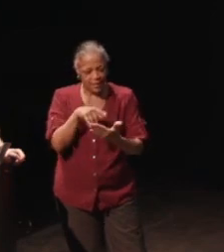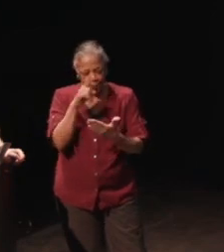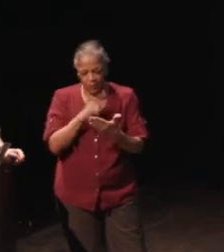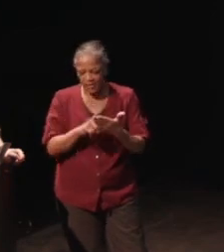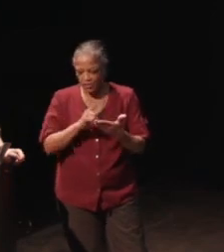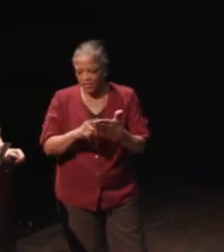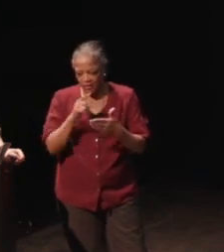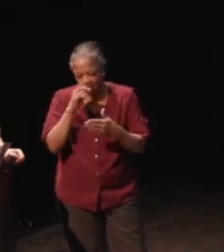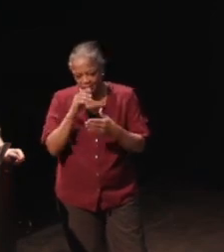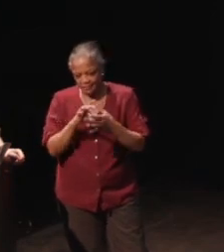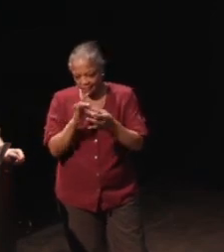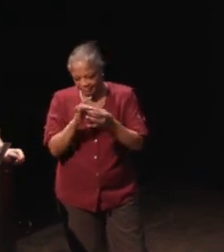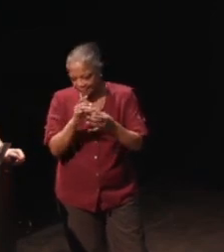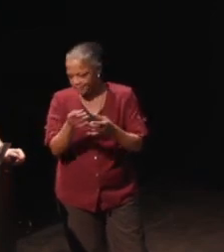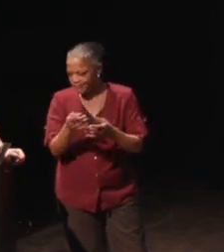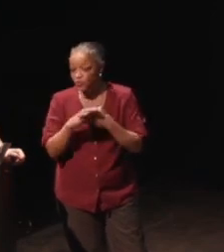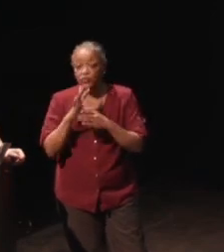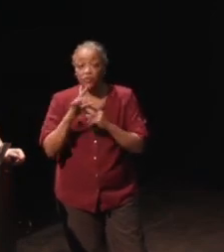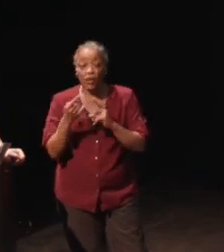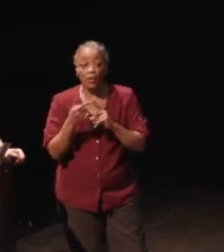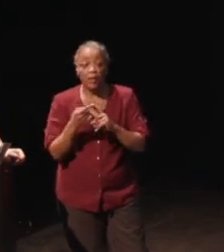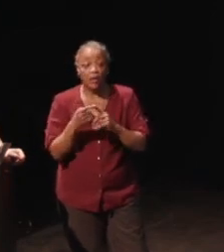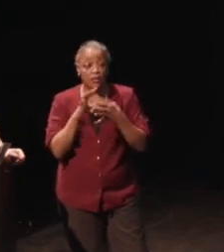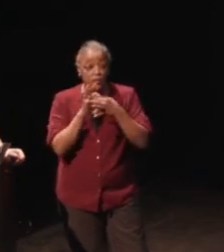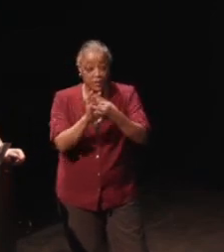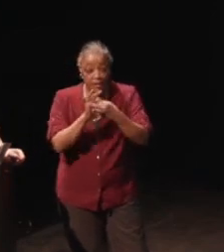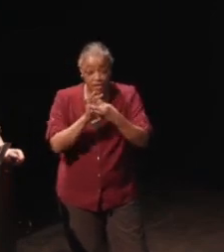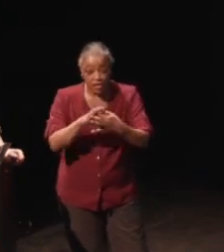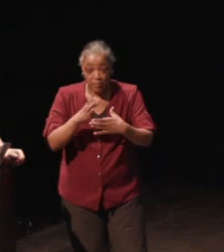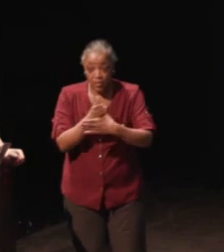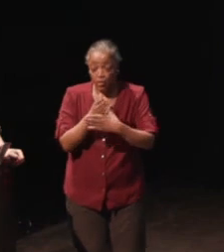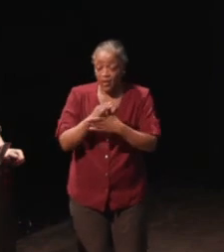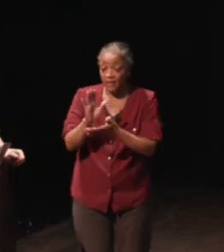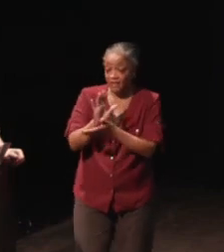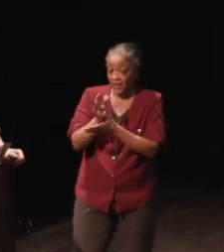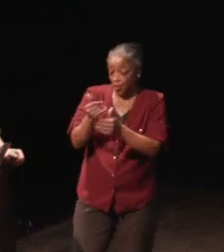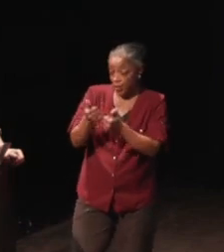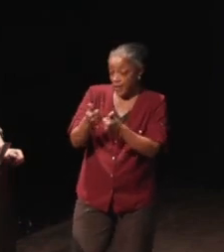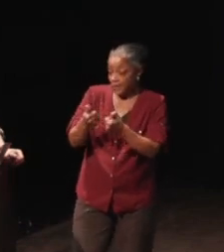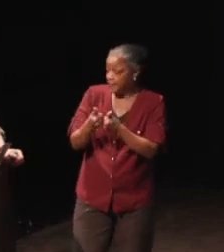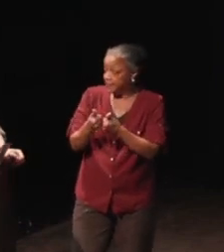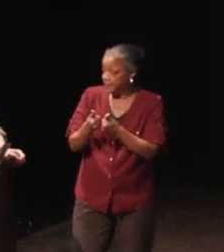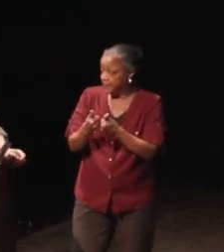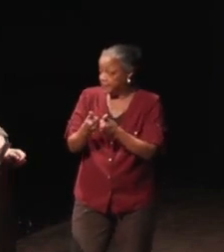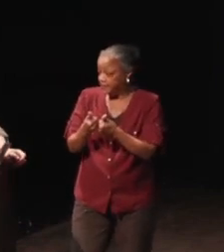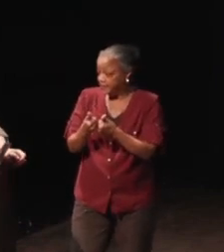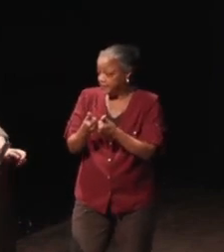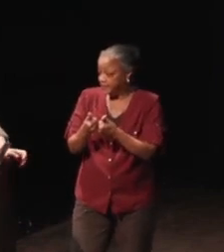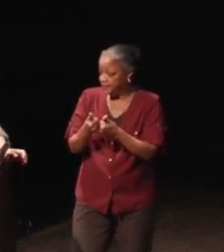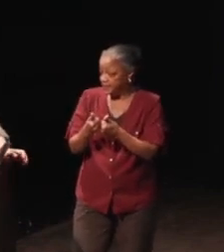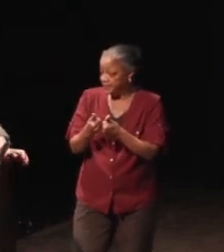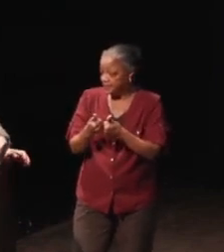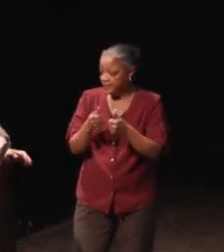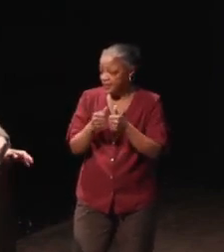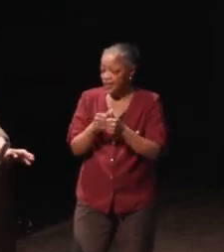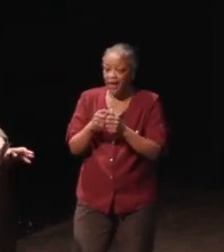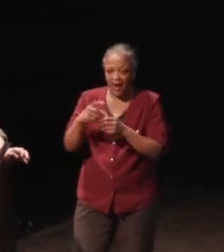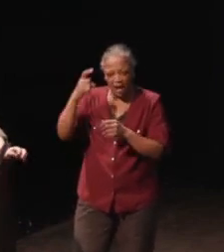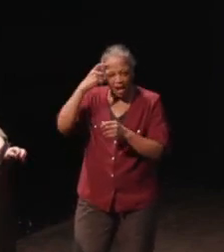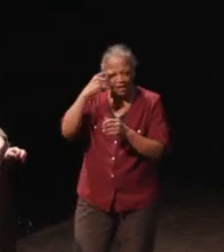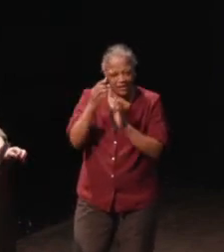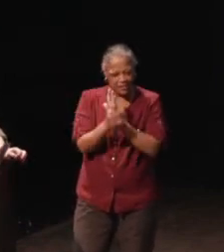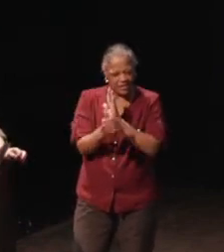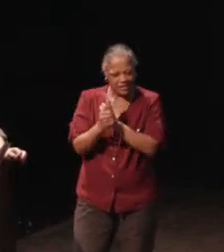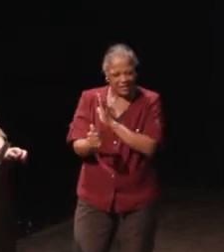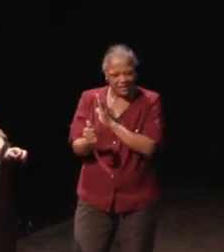I've been looking at that talk about the relationship between video games and in cognitive skills in general and